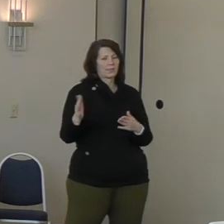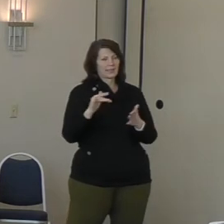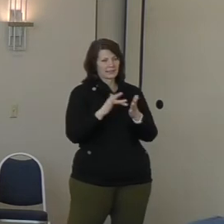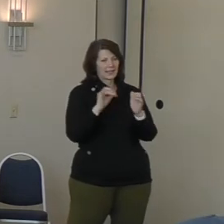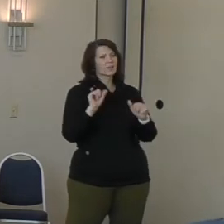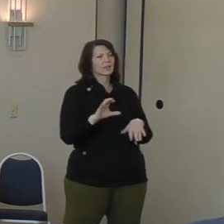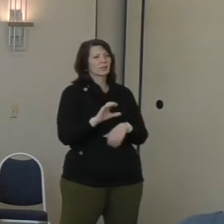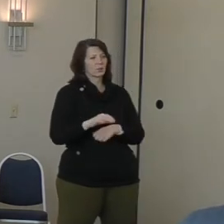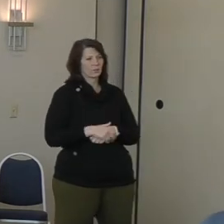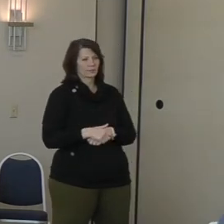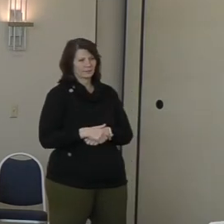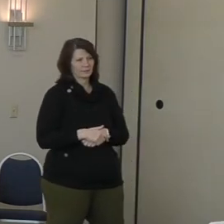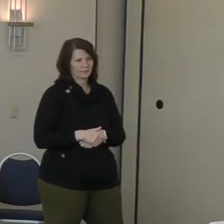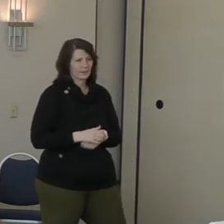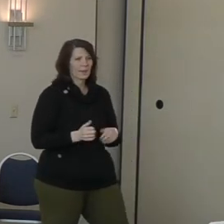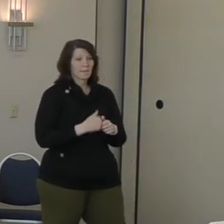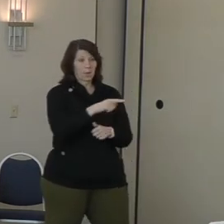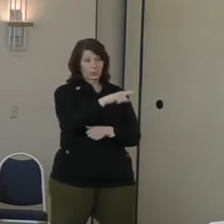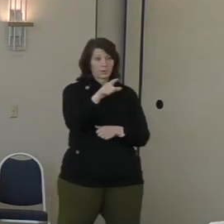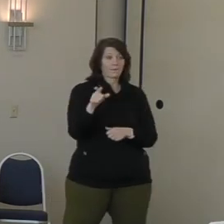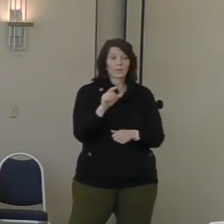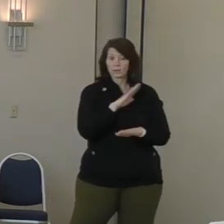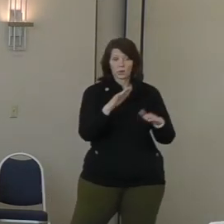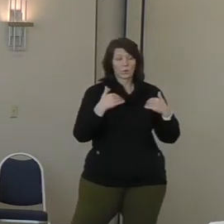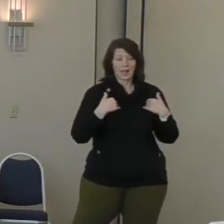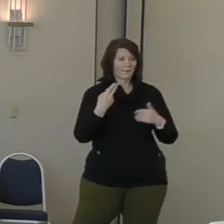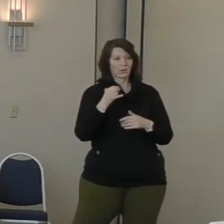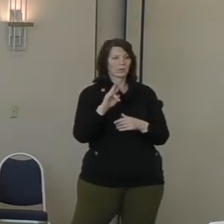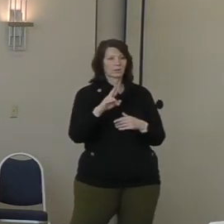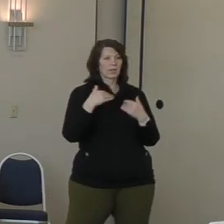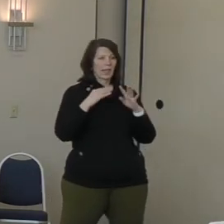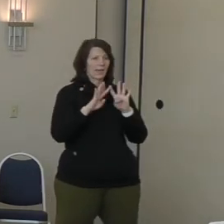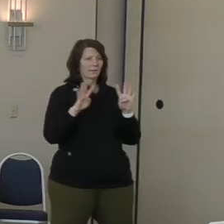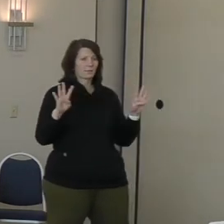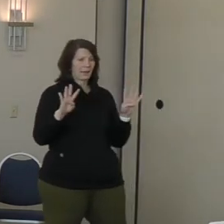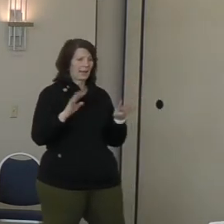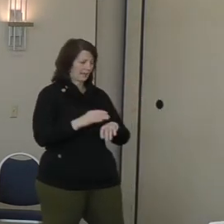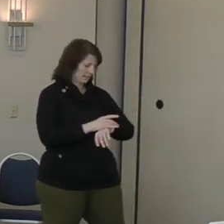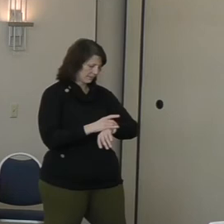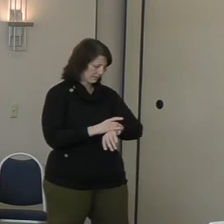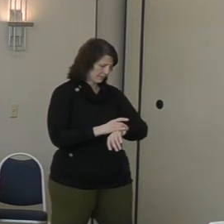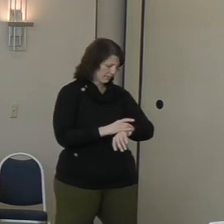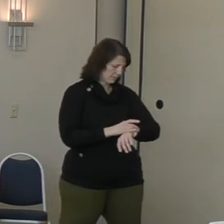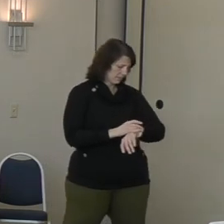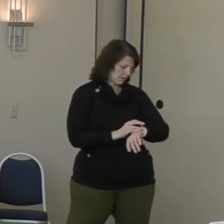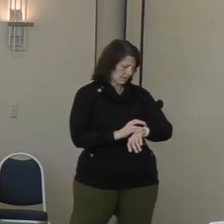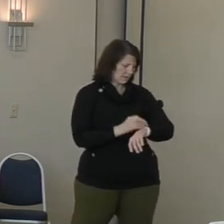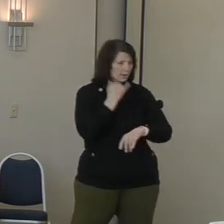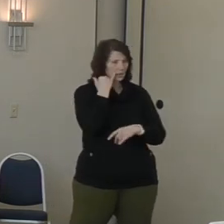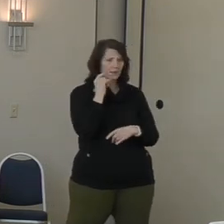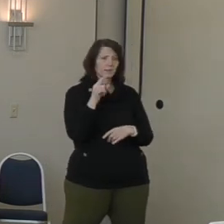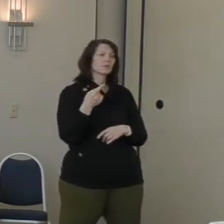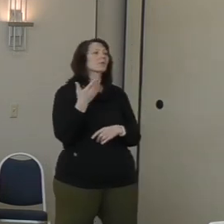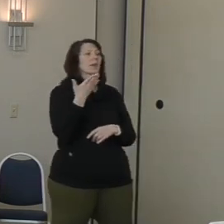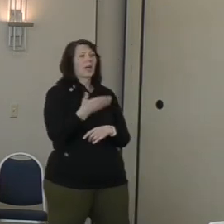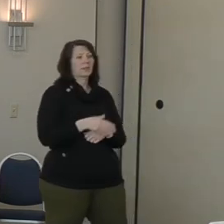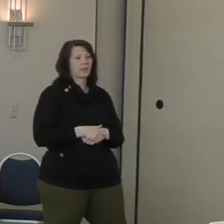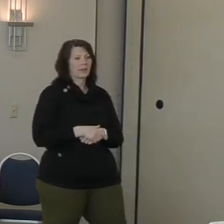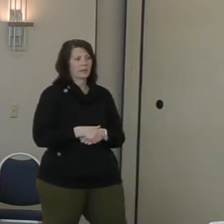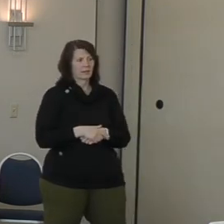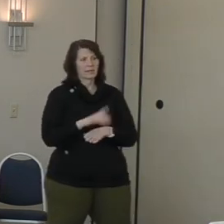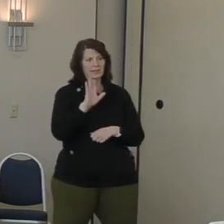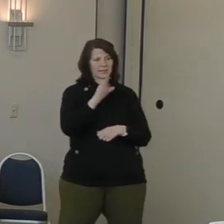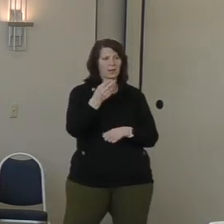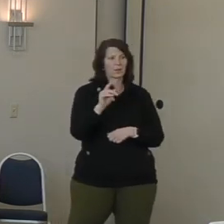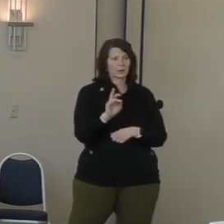can do. Most of you guys don't have hookers who have backline, elite backline skills. So if he's just out there getting lost, really, he's their hooker